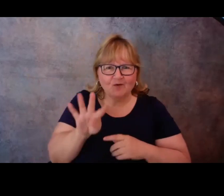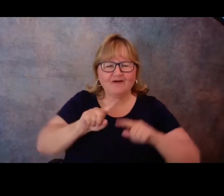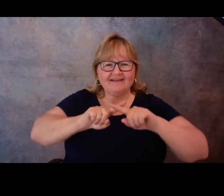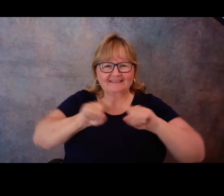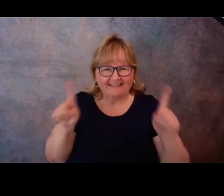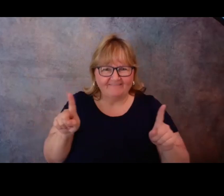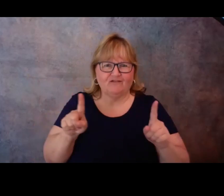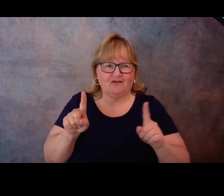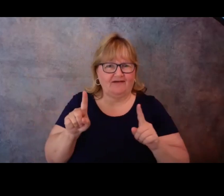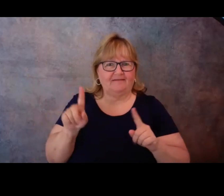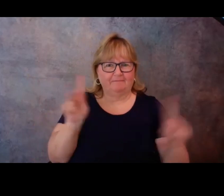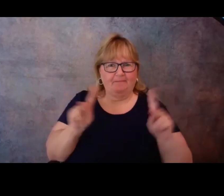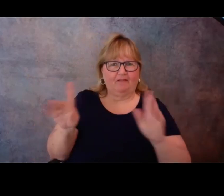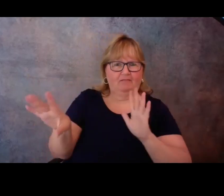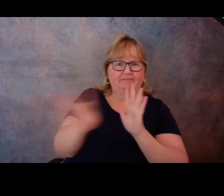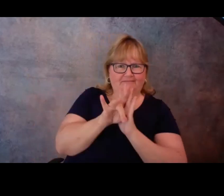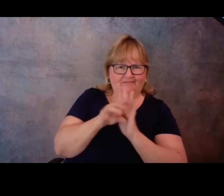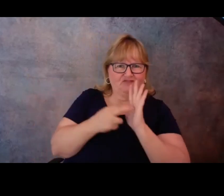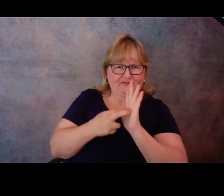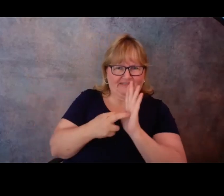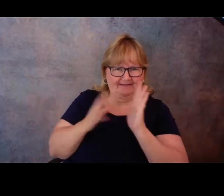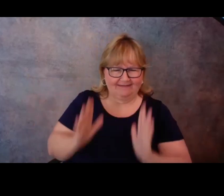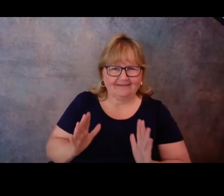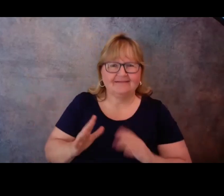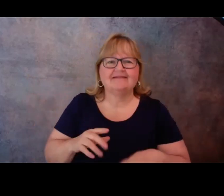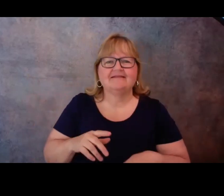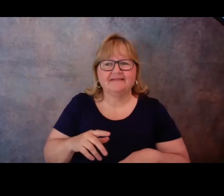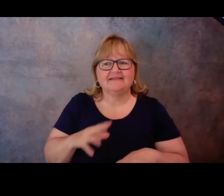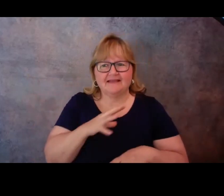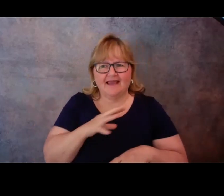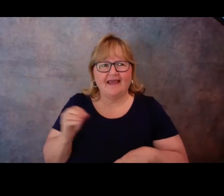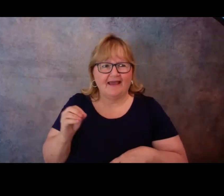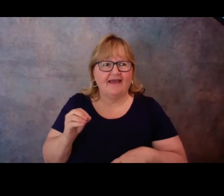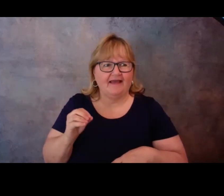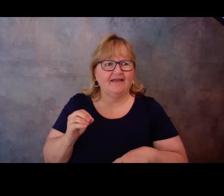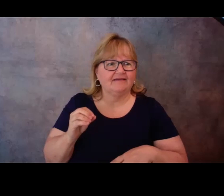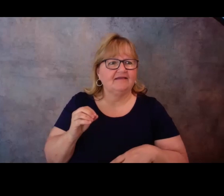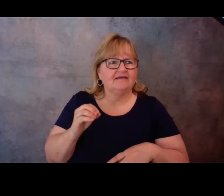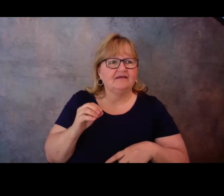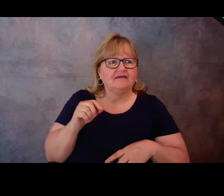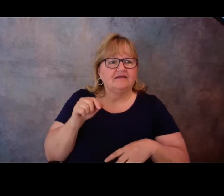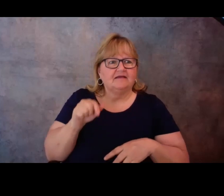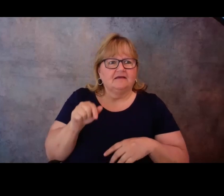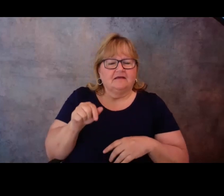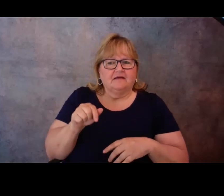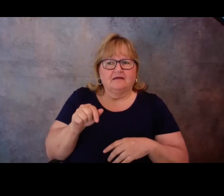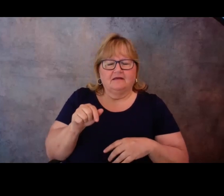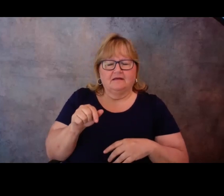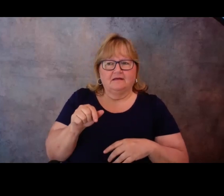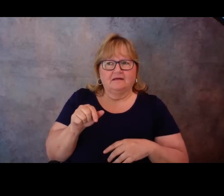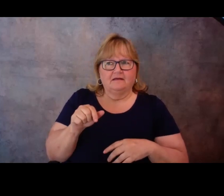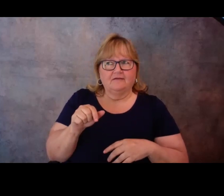hoc. It very much depends on which states want to advance particular